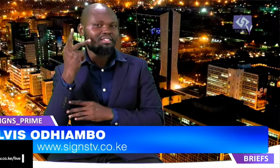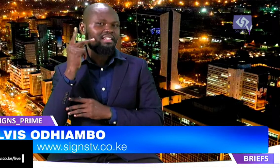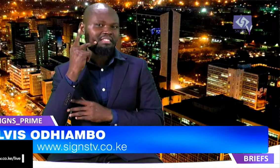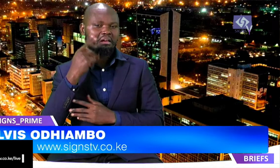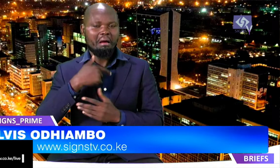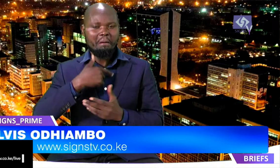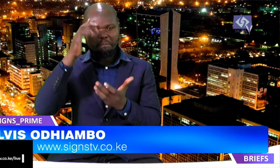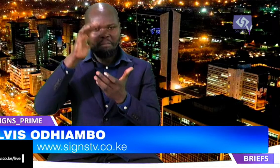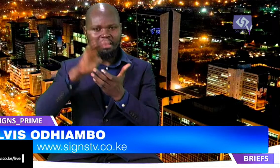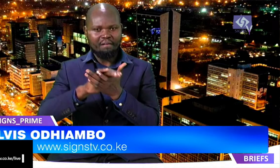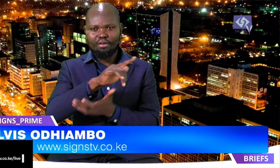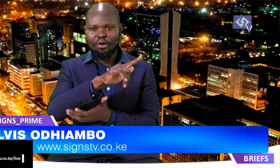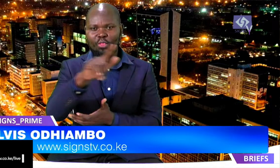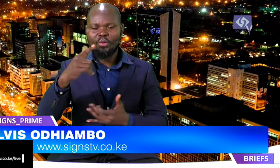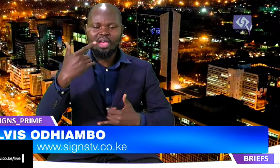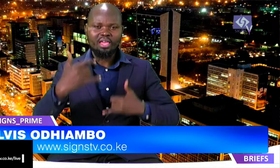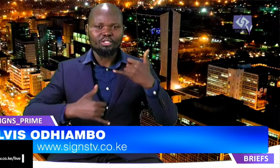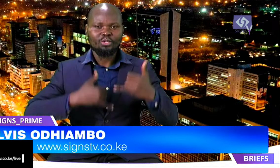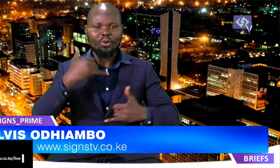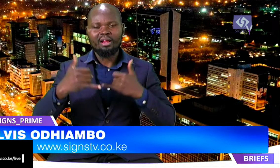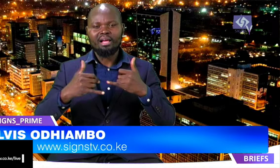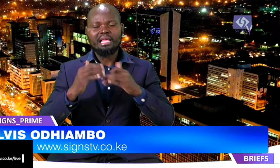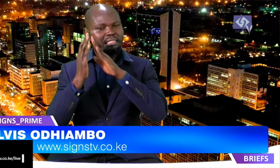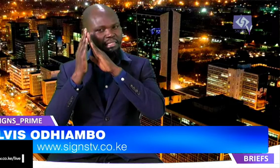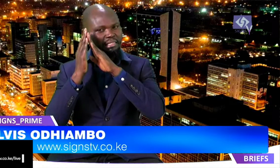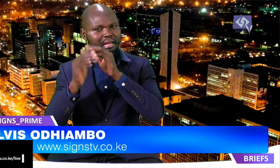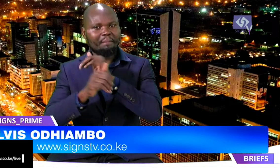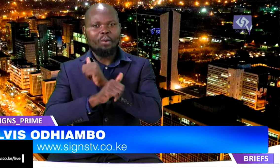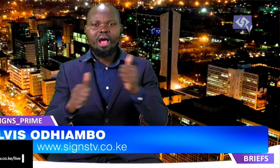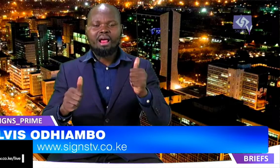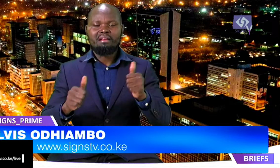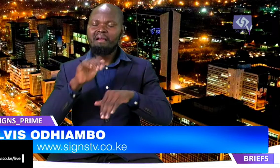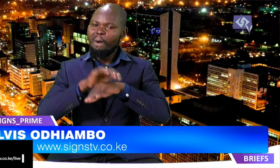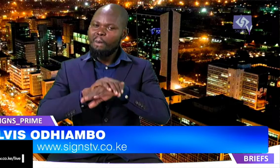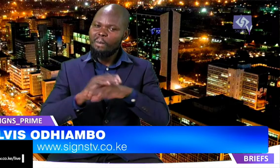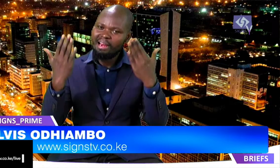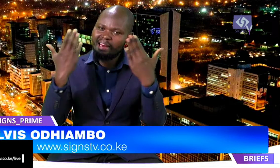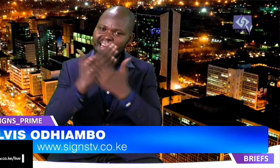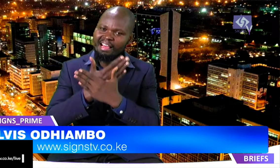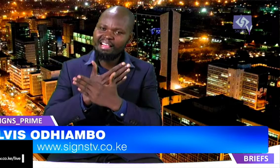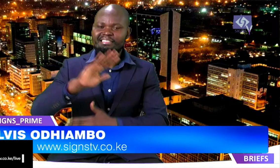can use to send your feedback. Have a good night, and I believe you're going to enjoy your night.